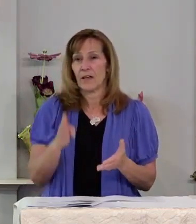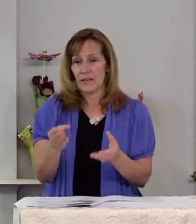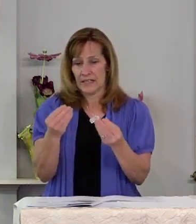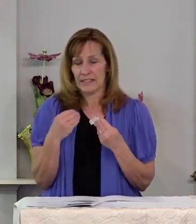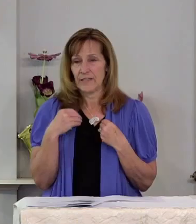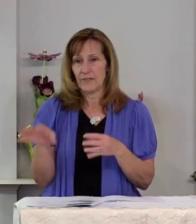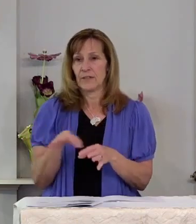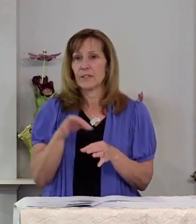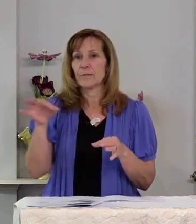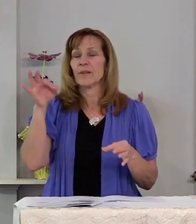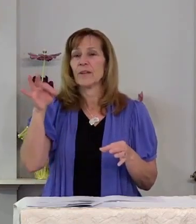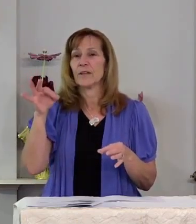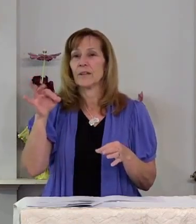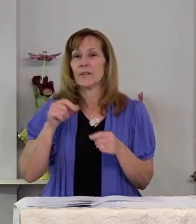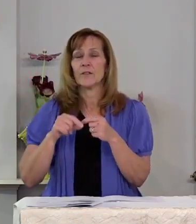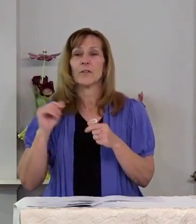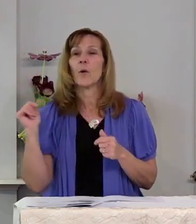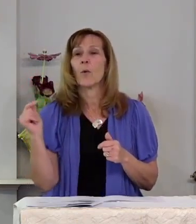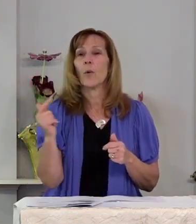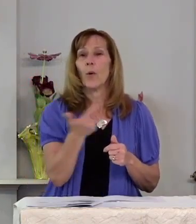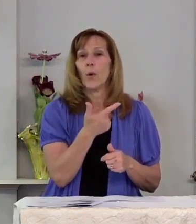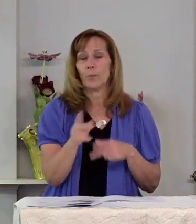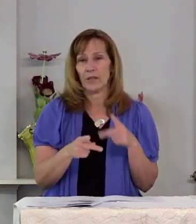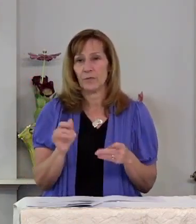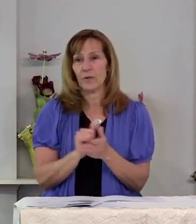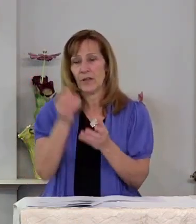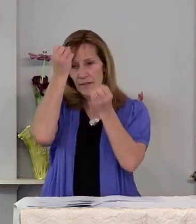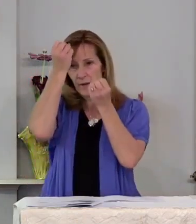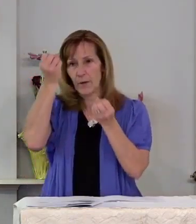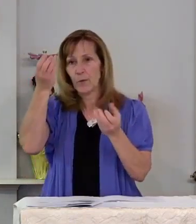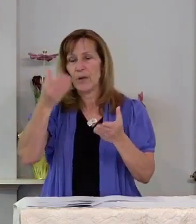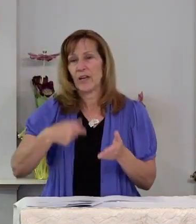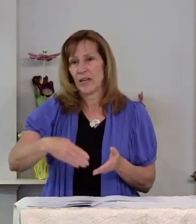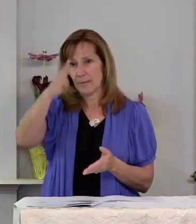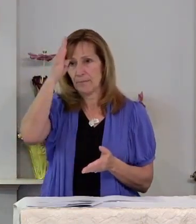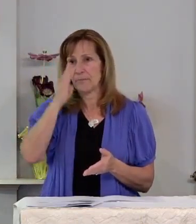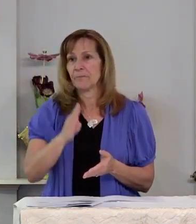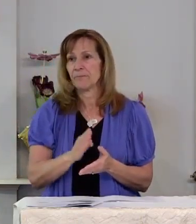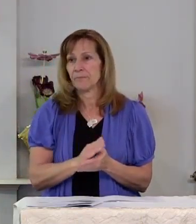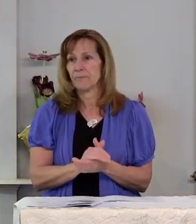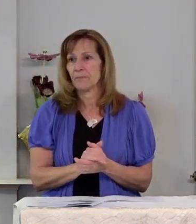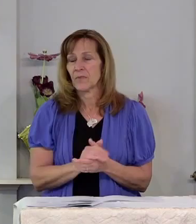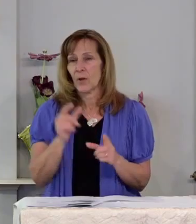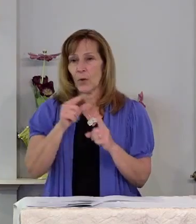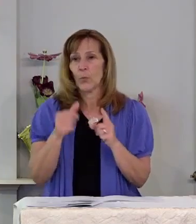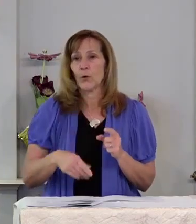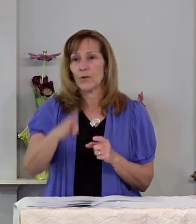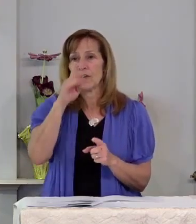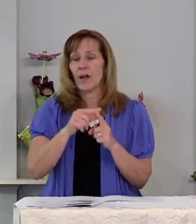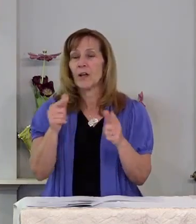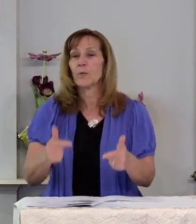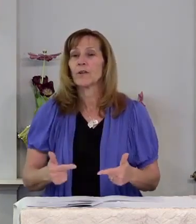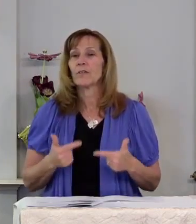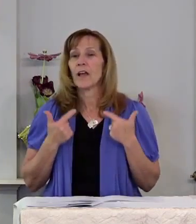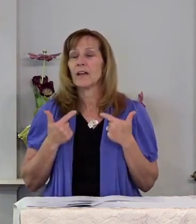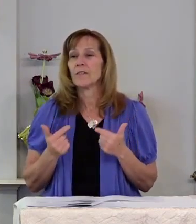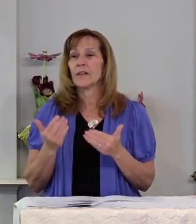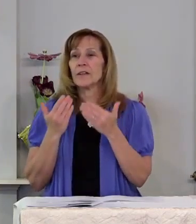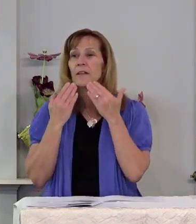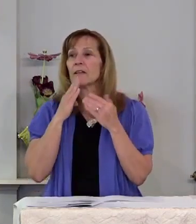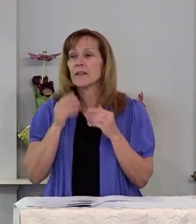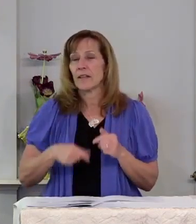the Spirit to all people that obey him." Word of God, word of life.